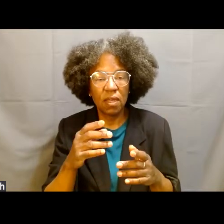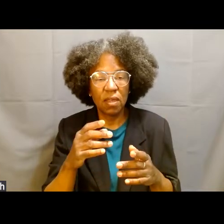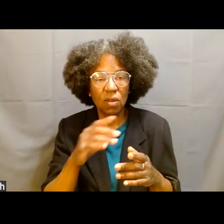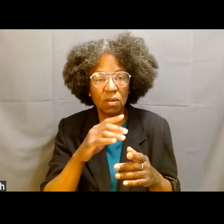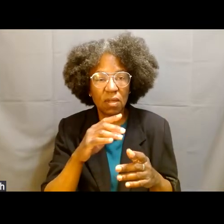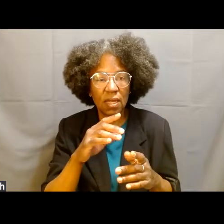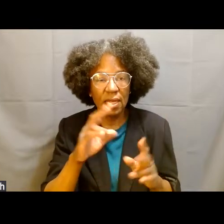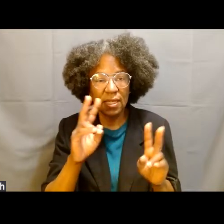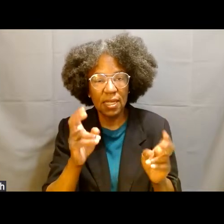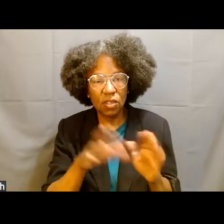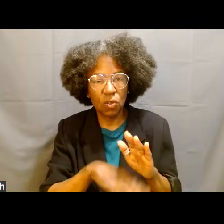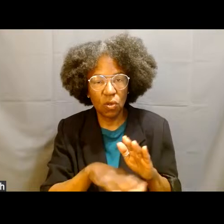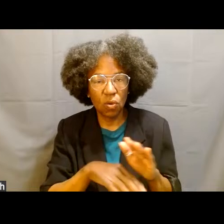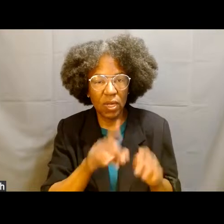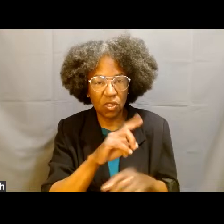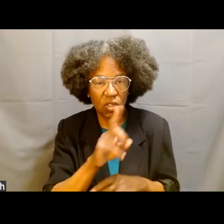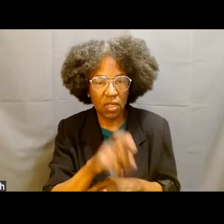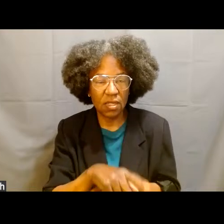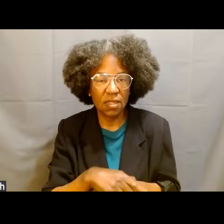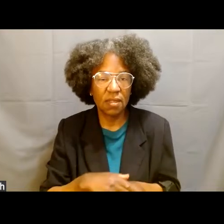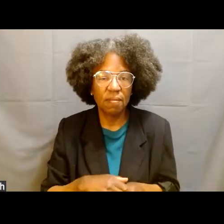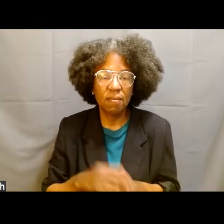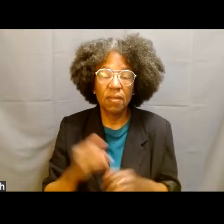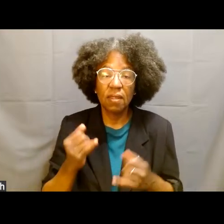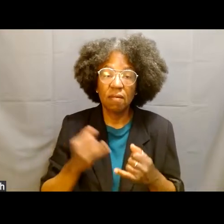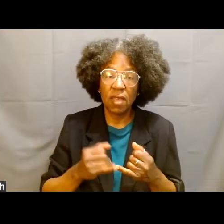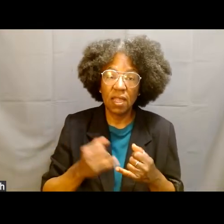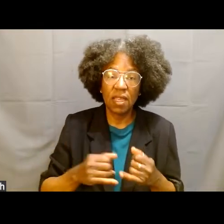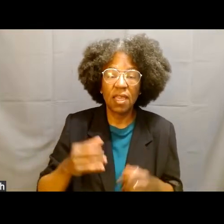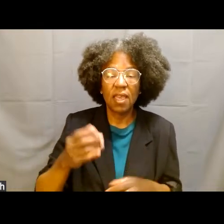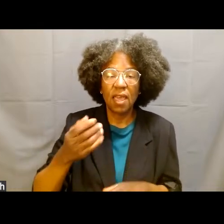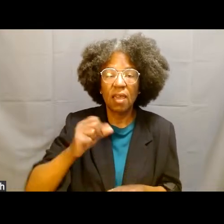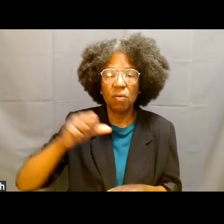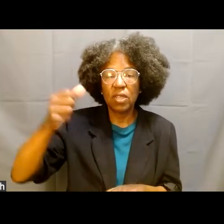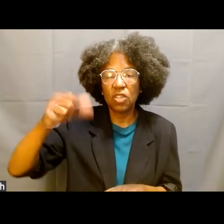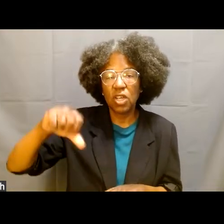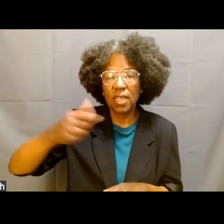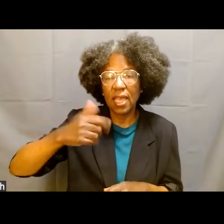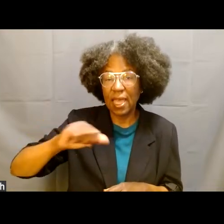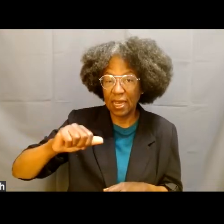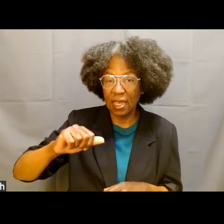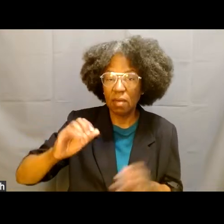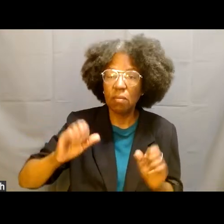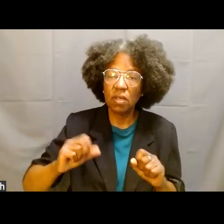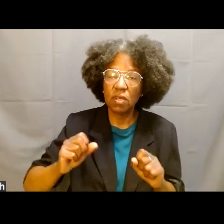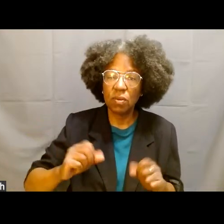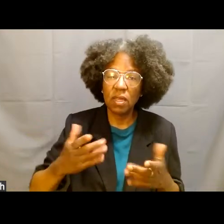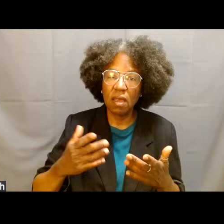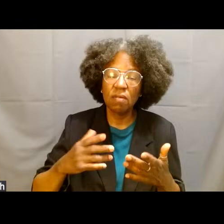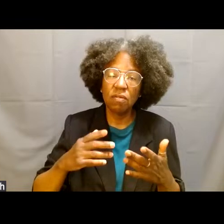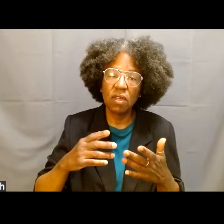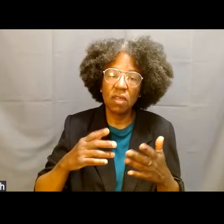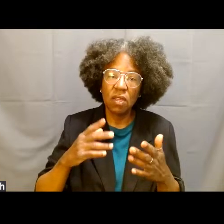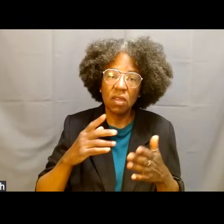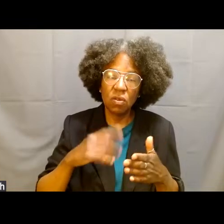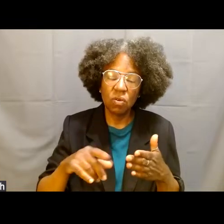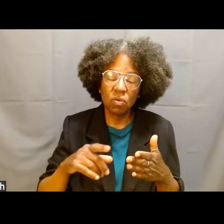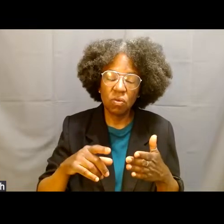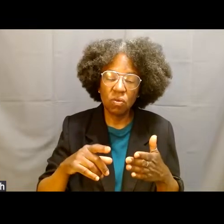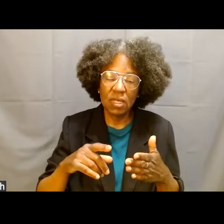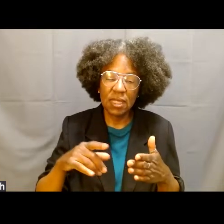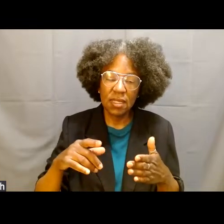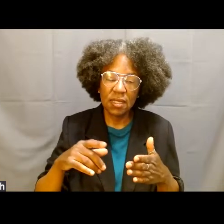Finally, I reject any potential calls for censure. Free speech, even when it's uncomfortable, is a cornerstone